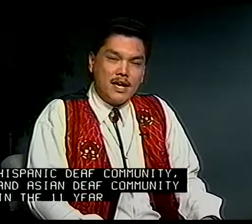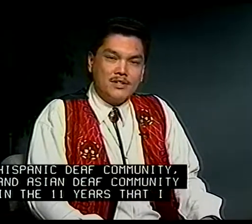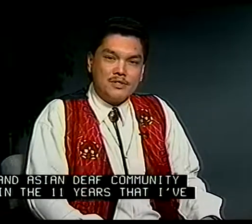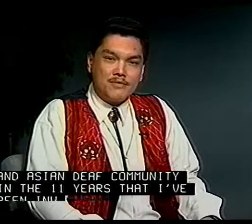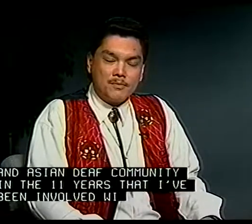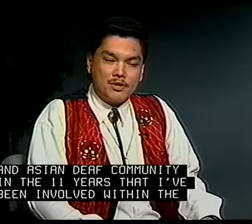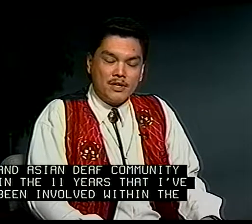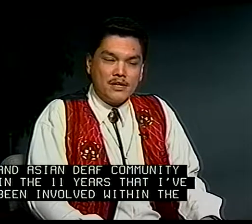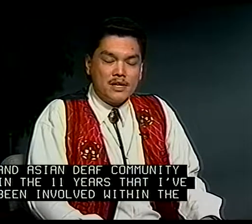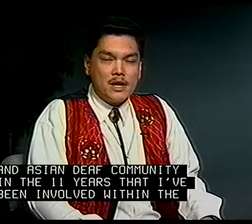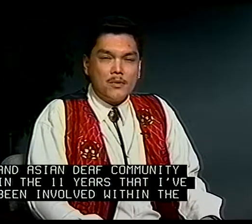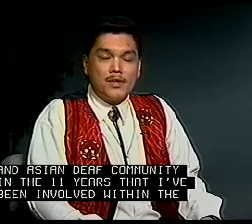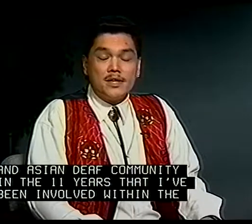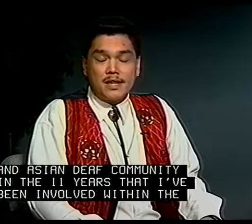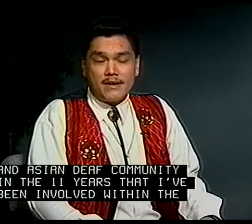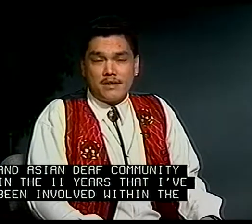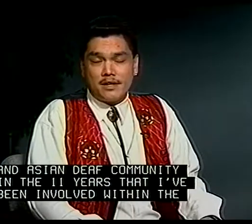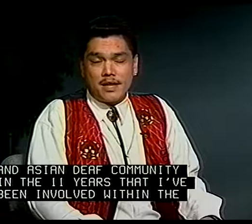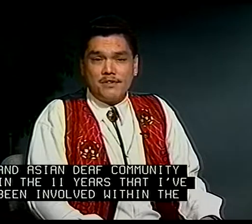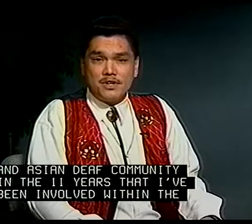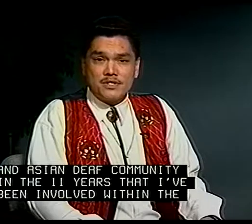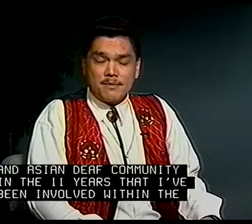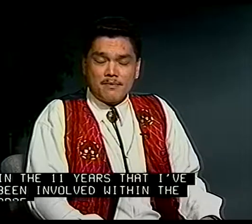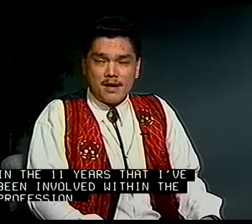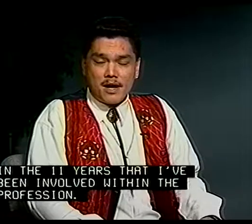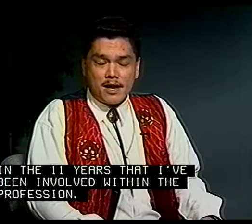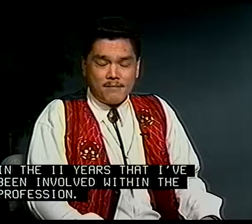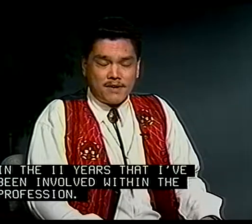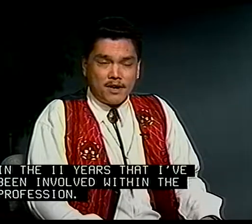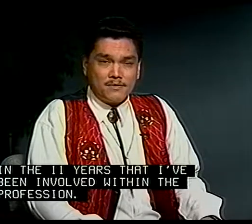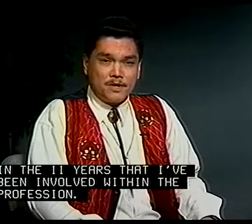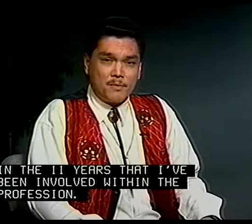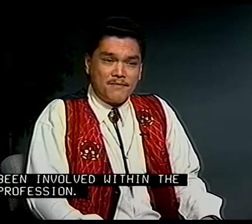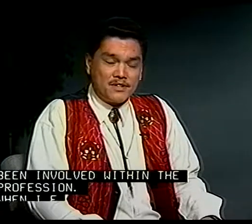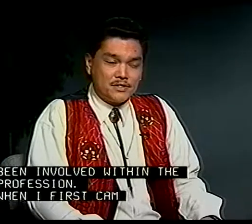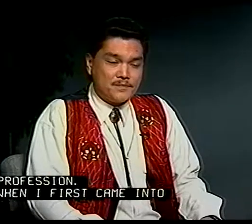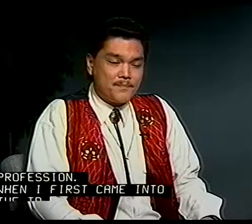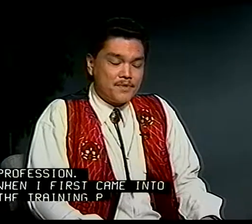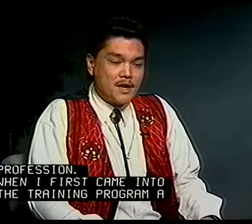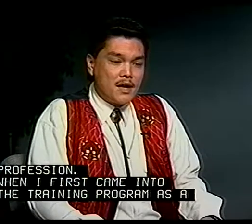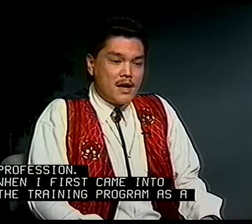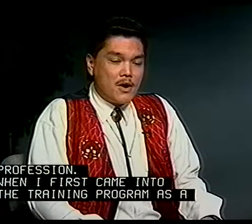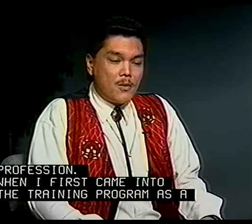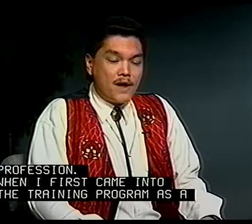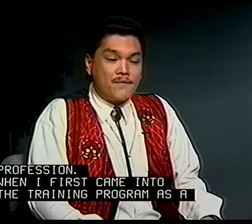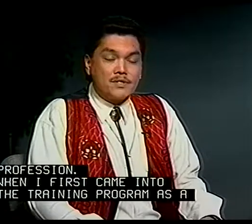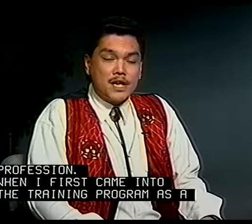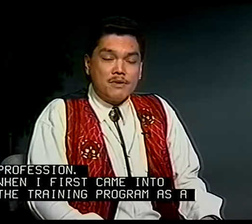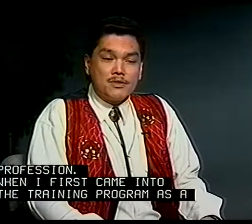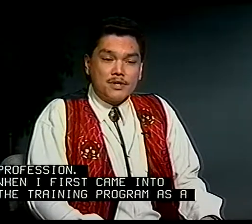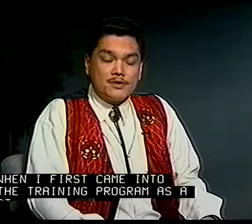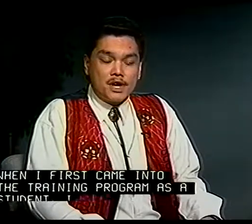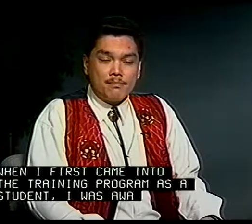Asian Deaf community within the 11 years that I've been involved in the profession. When I first came in through the training